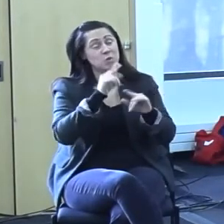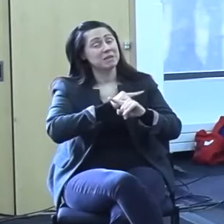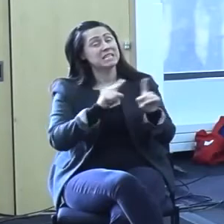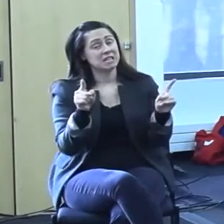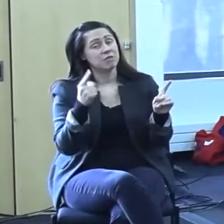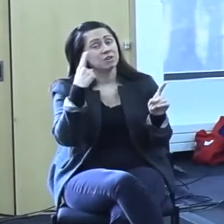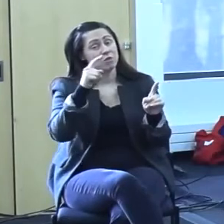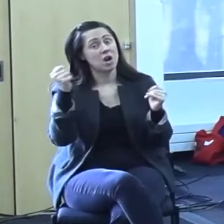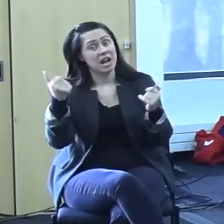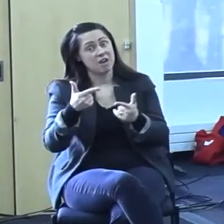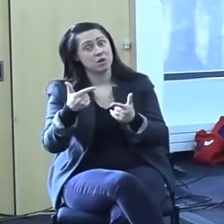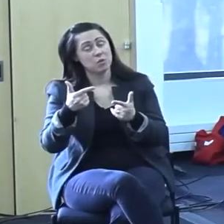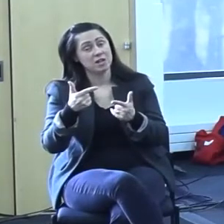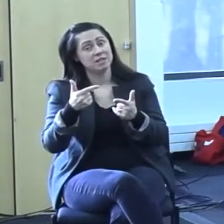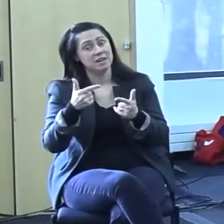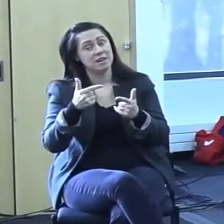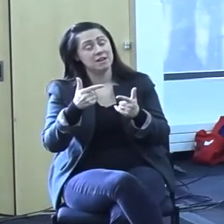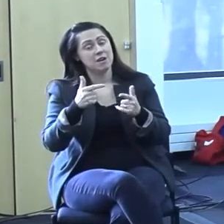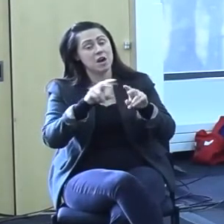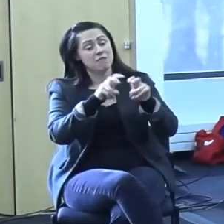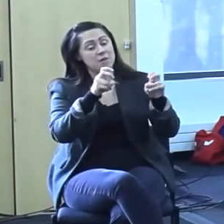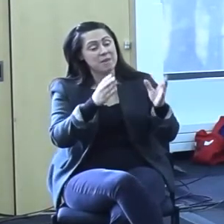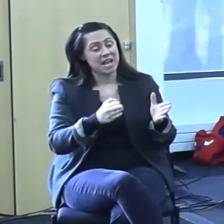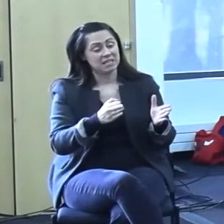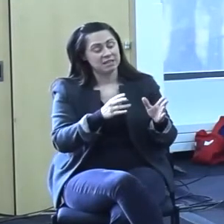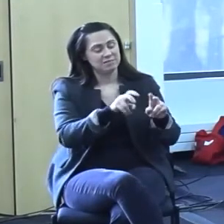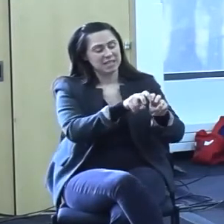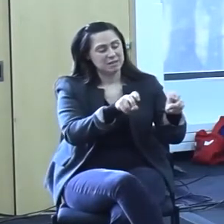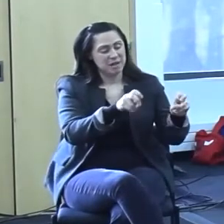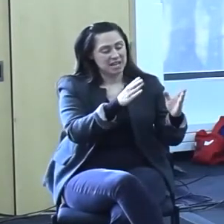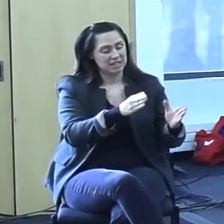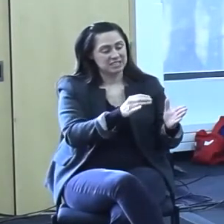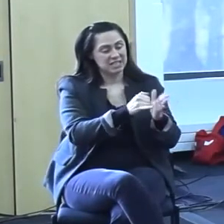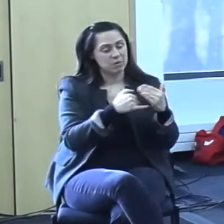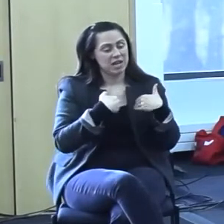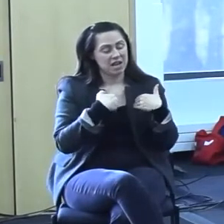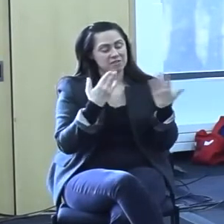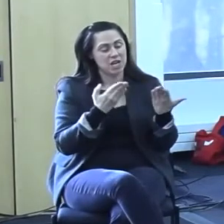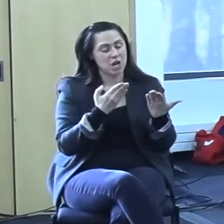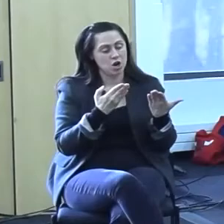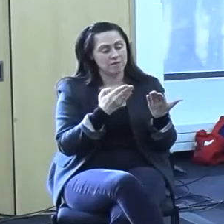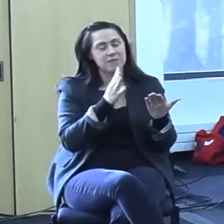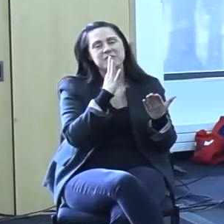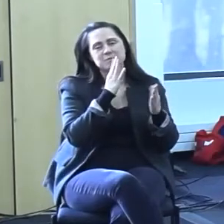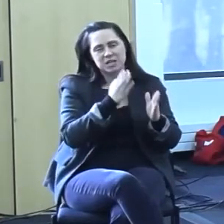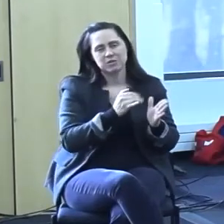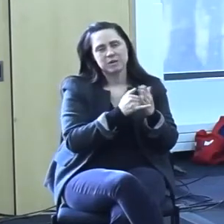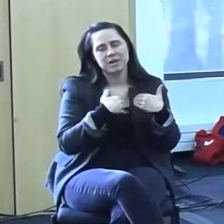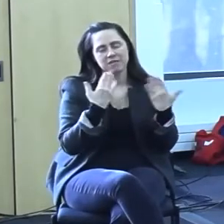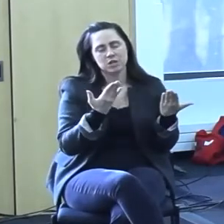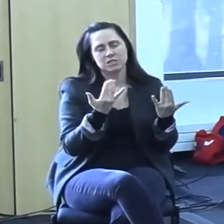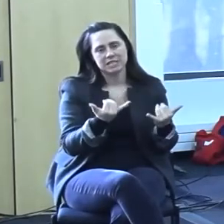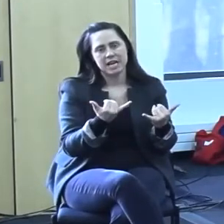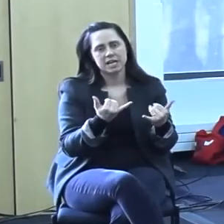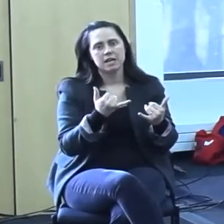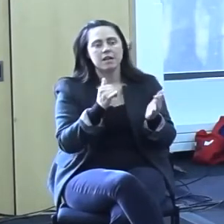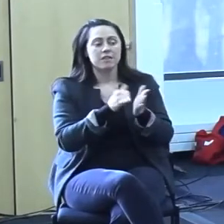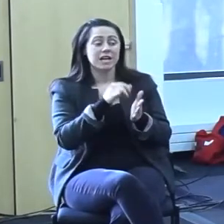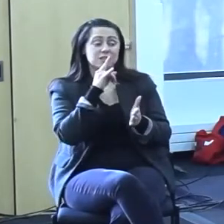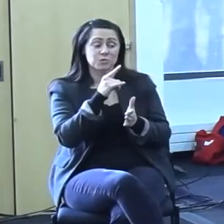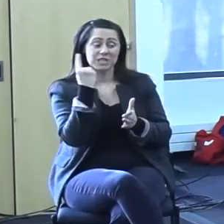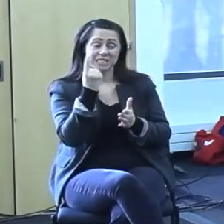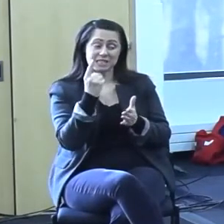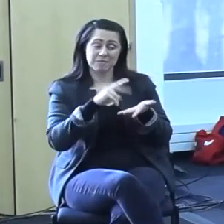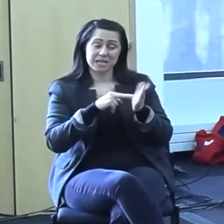different for every one of the panelists that we have here today, and so that's really